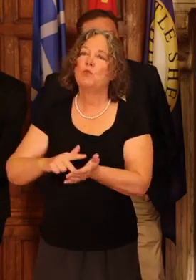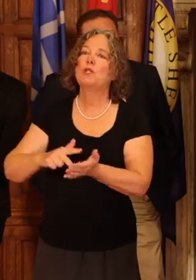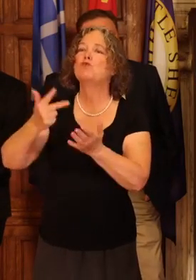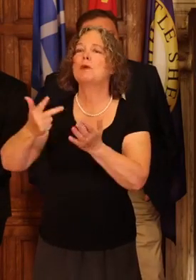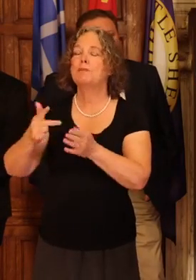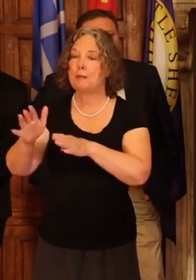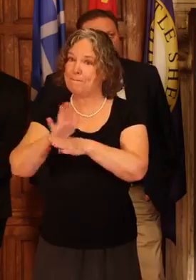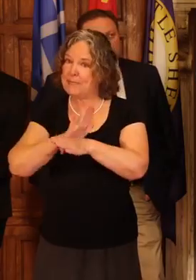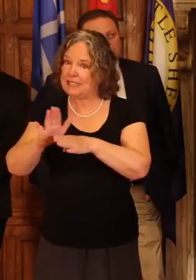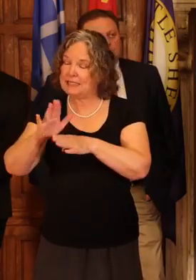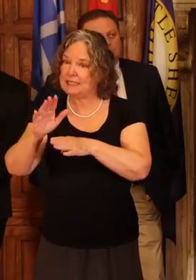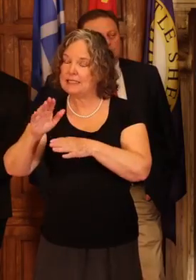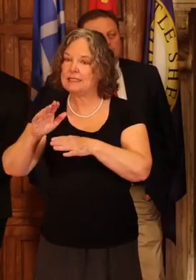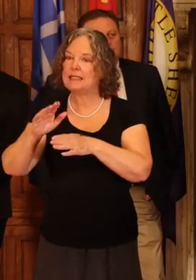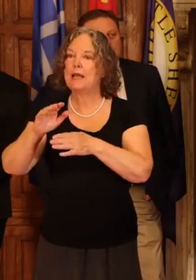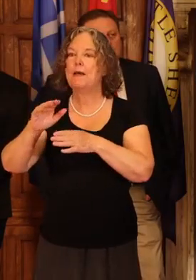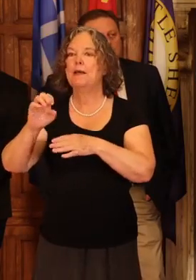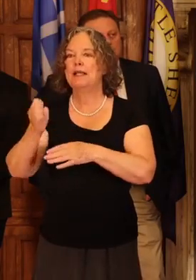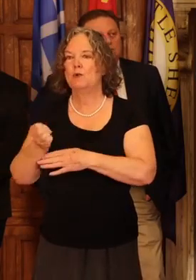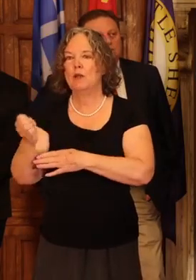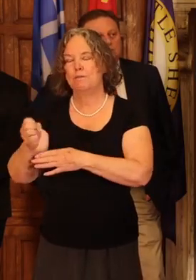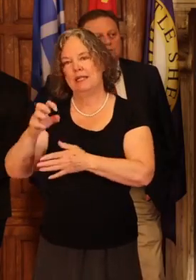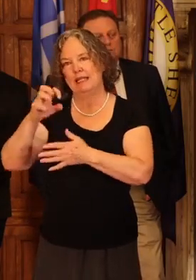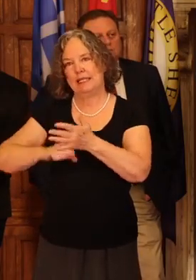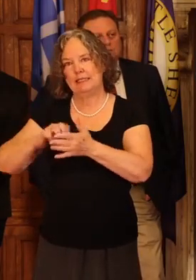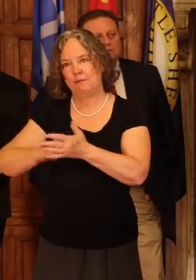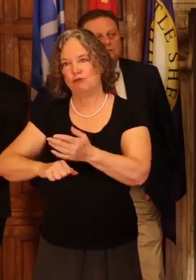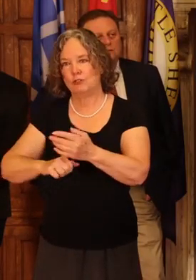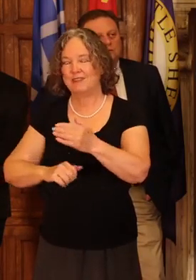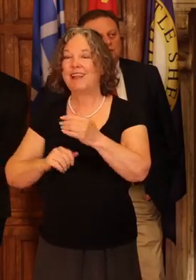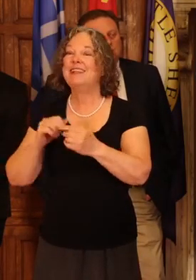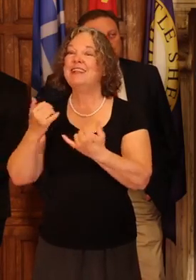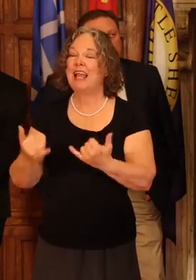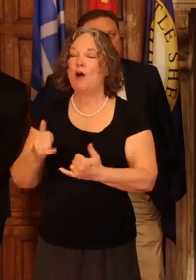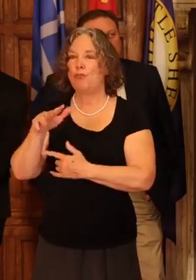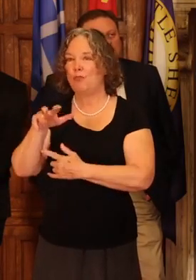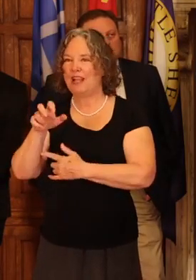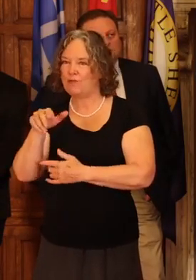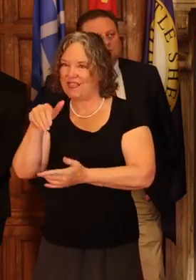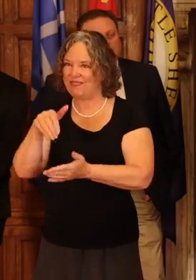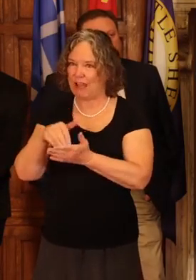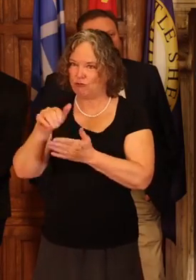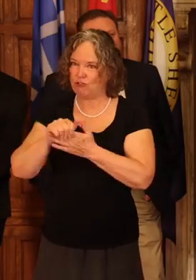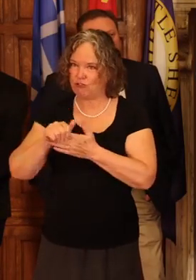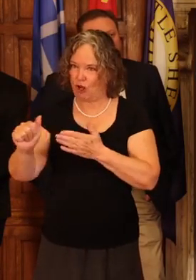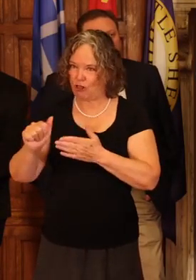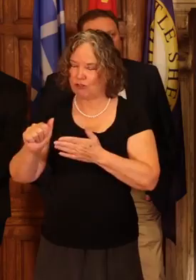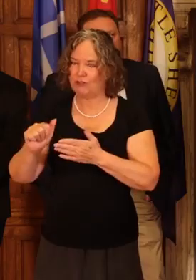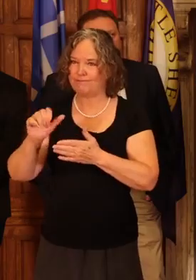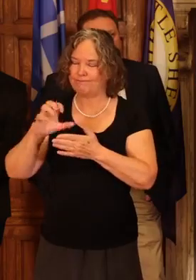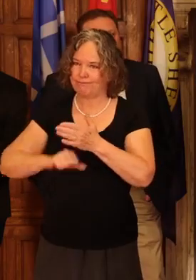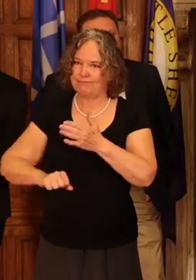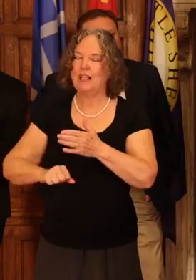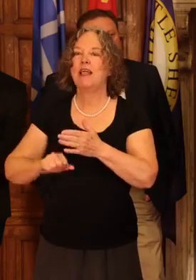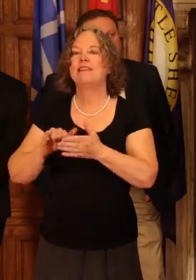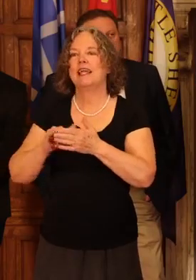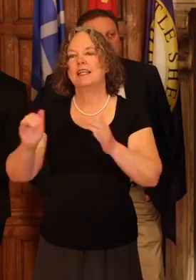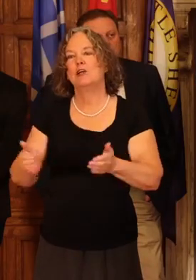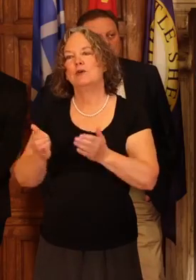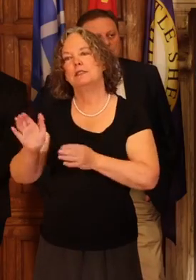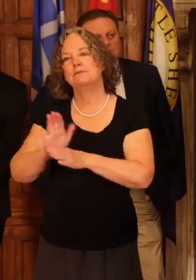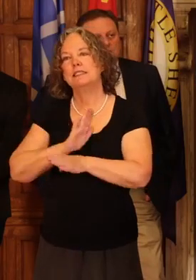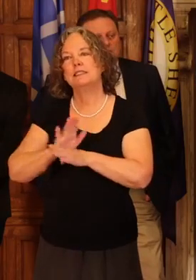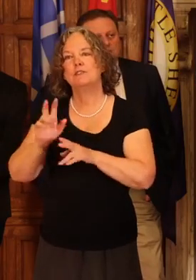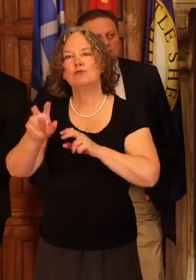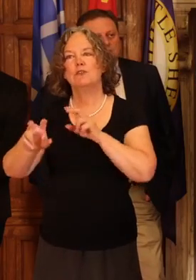business equipment exemption to $300,000, a move that will encourage businesses to invest in